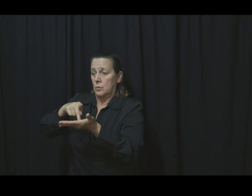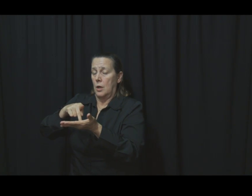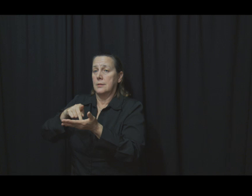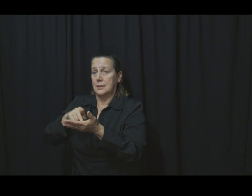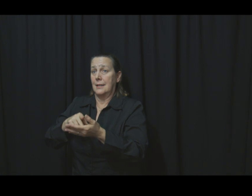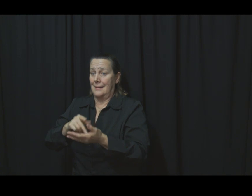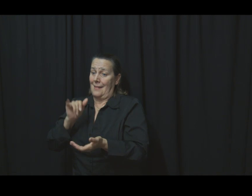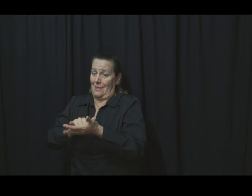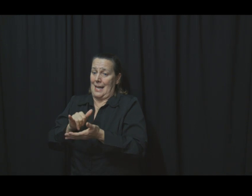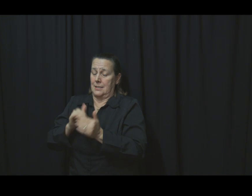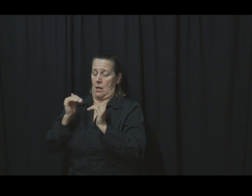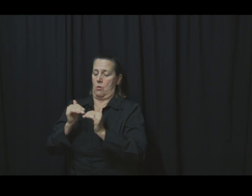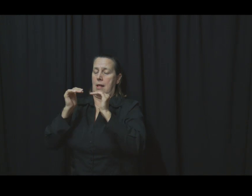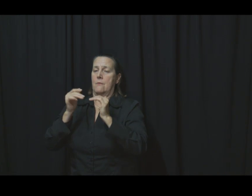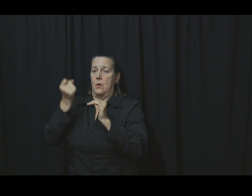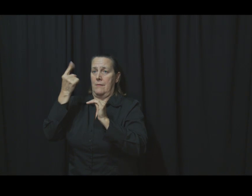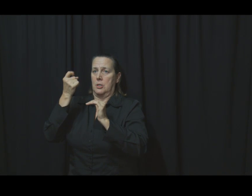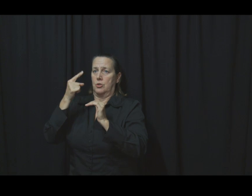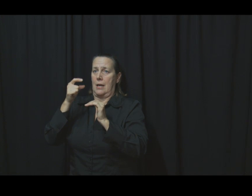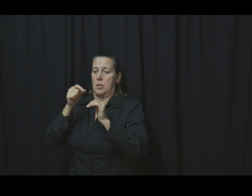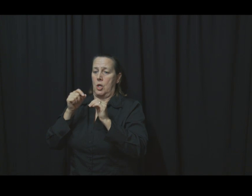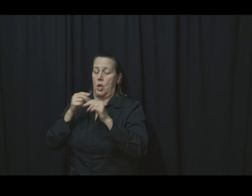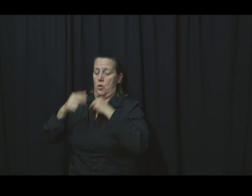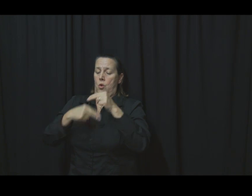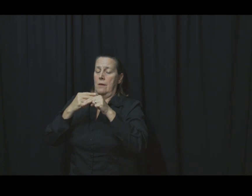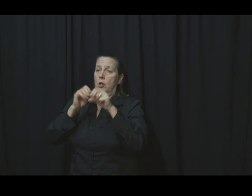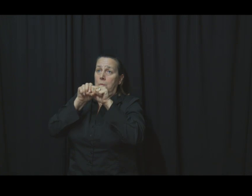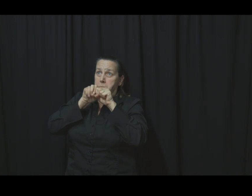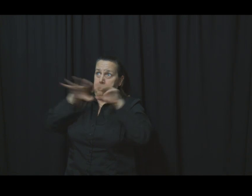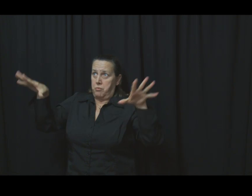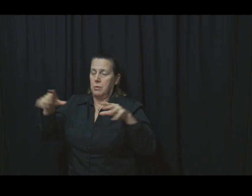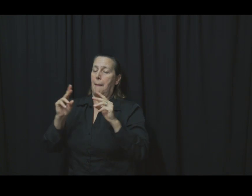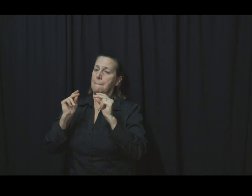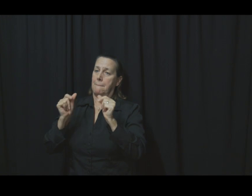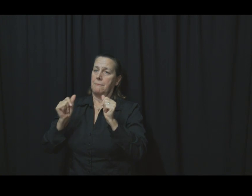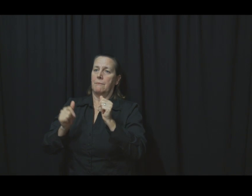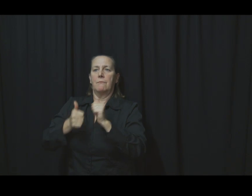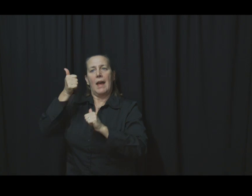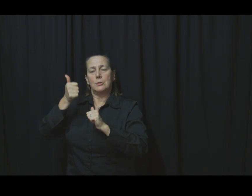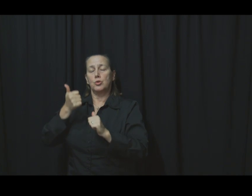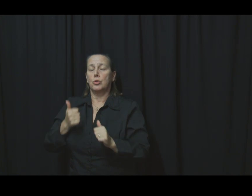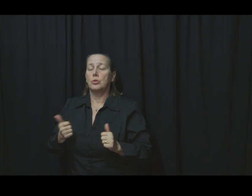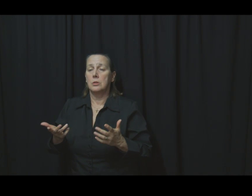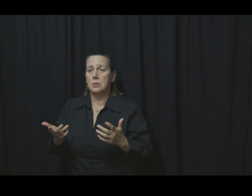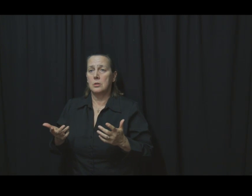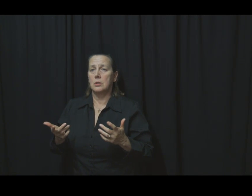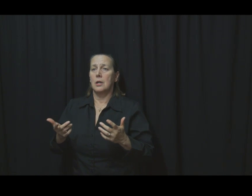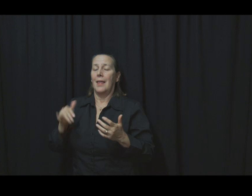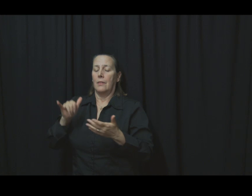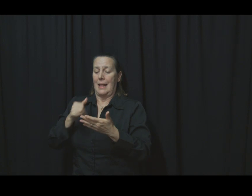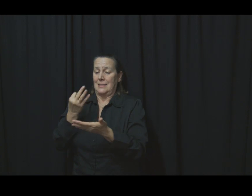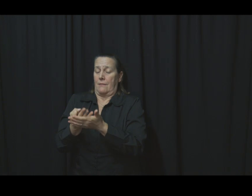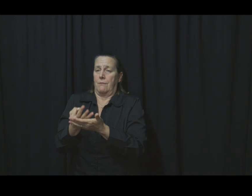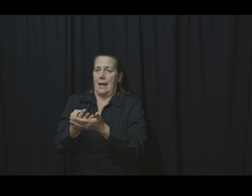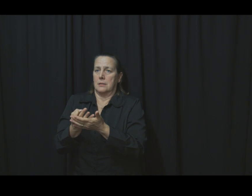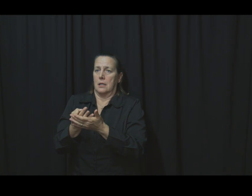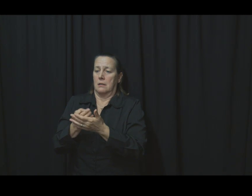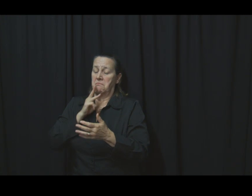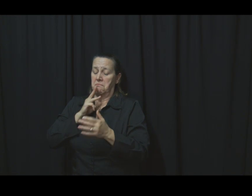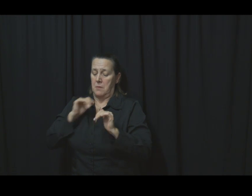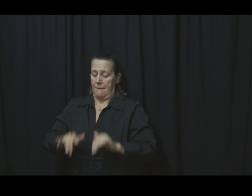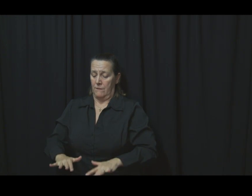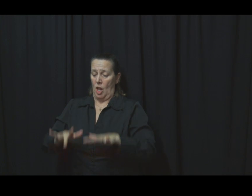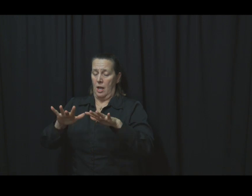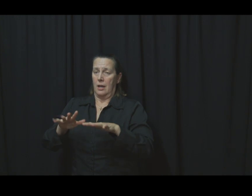The universe is accelerating. These are all provable facts. That there was a flood 4,000 years ago